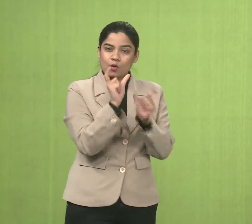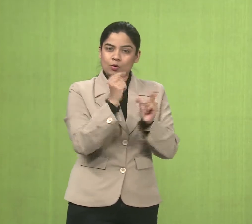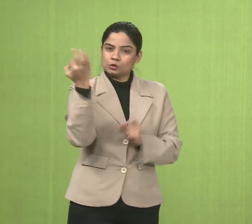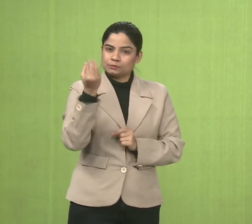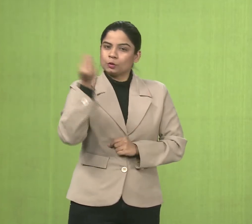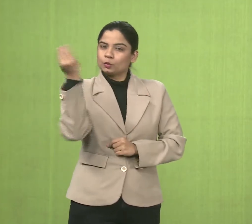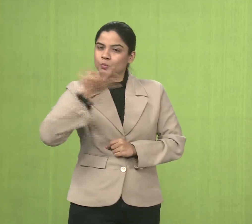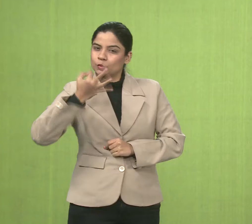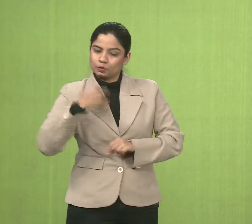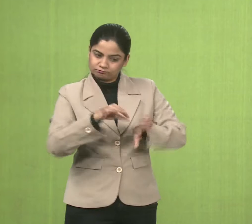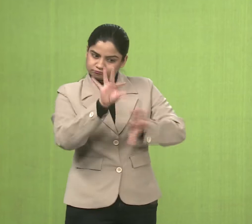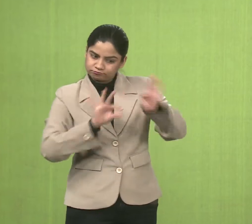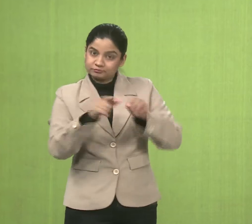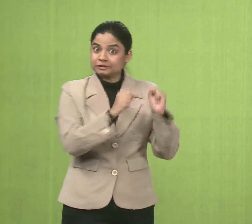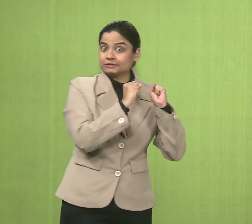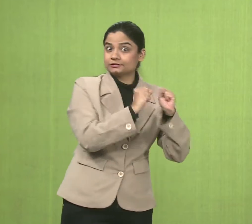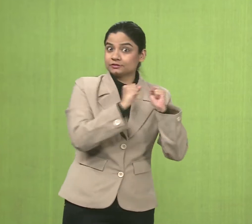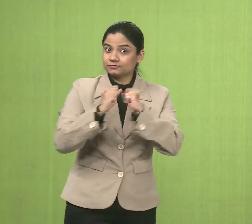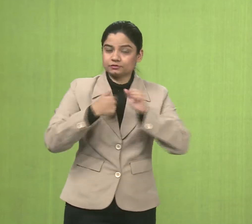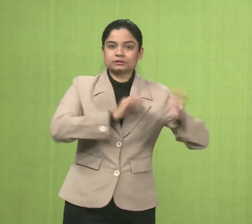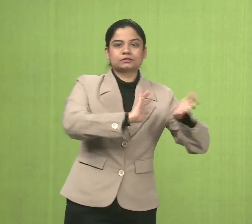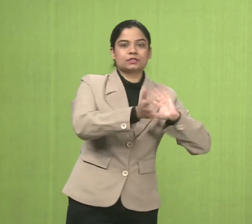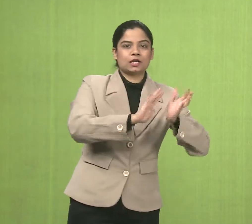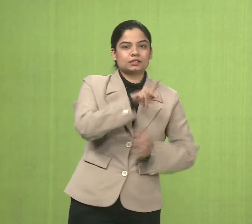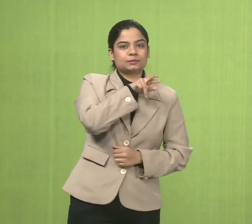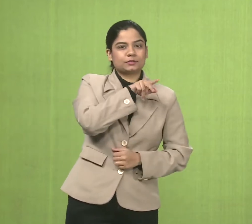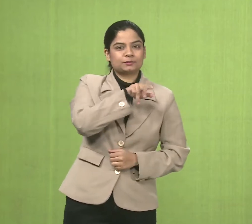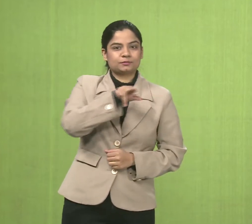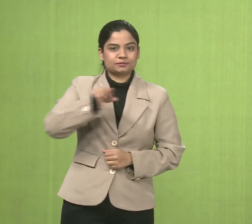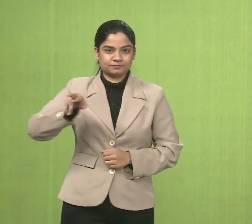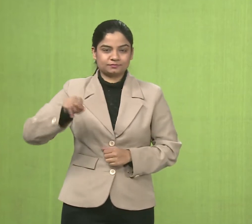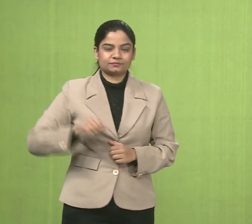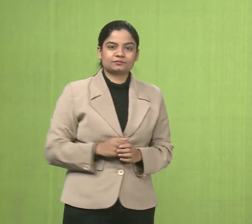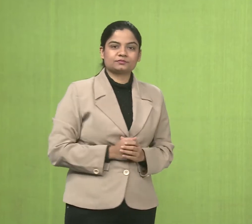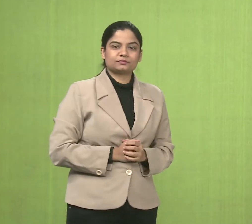Before beginning the chapter, let's discuss some difficult words in Indian Sign Language.